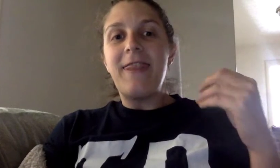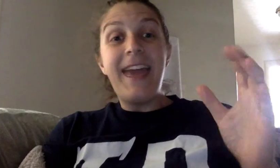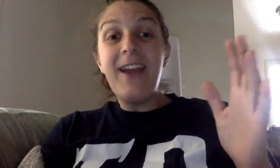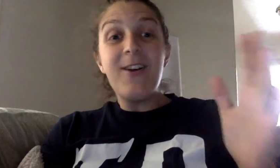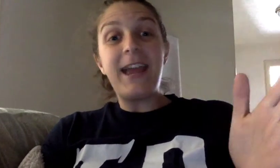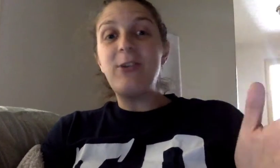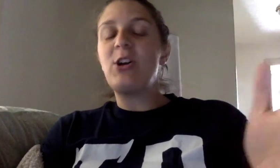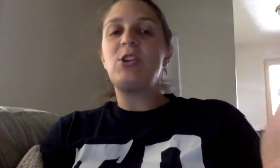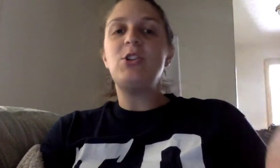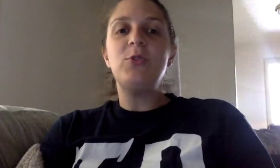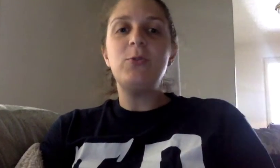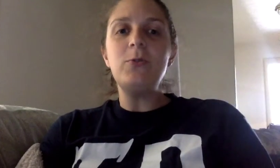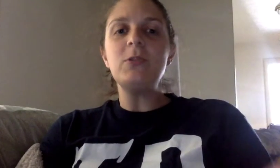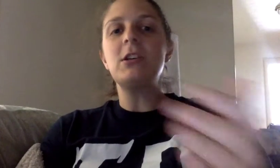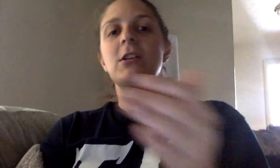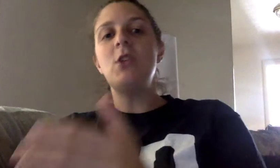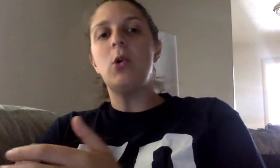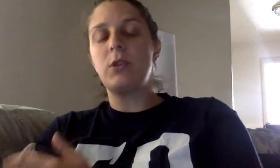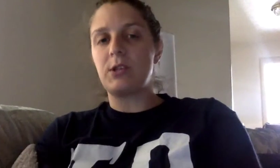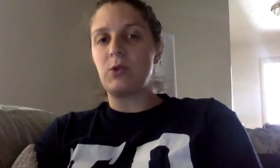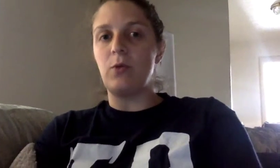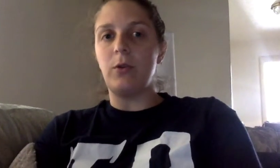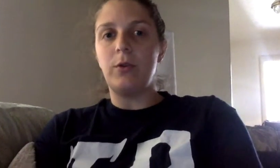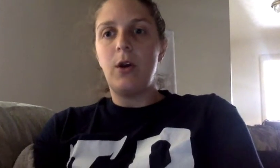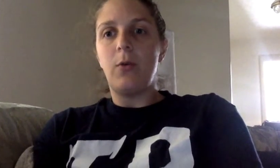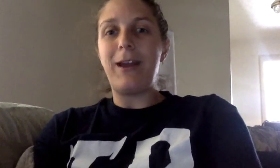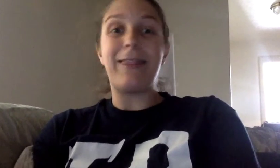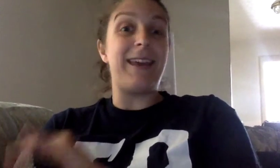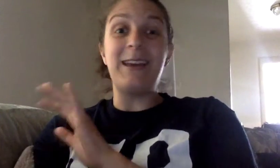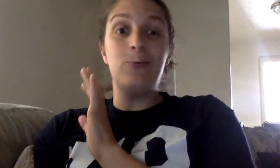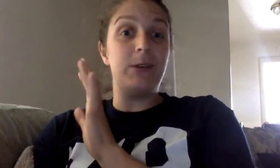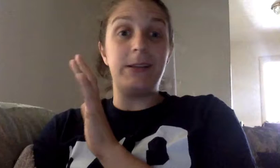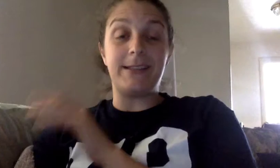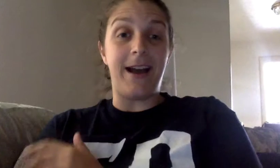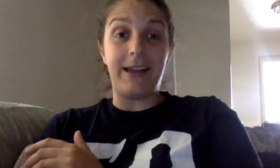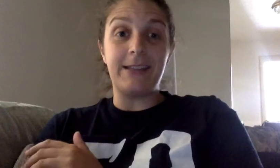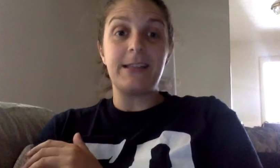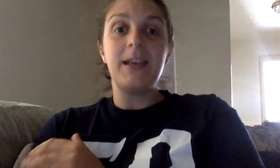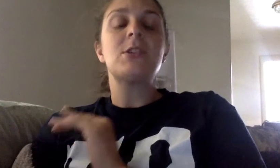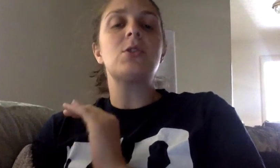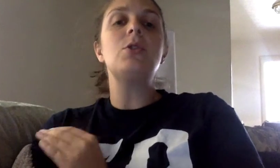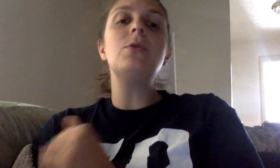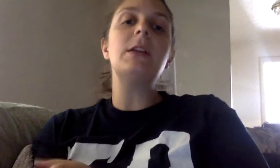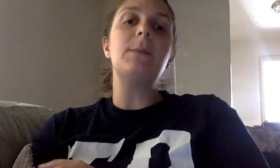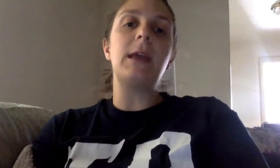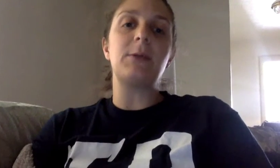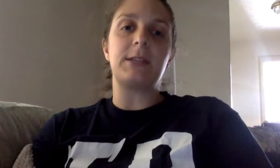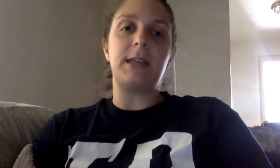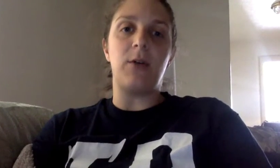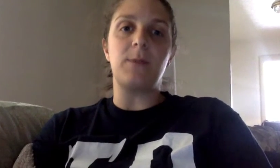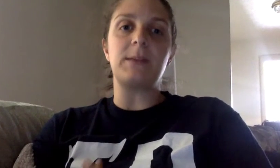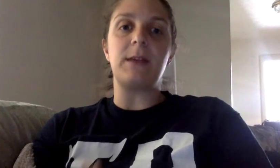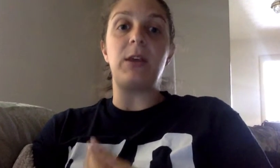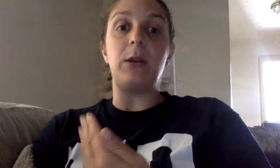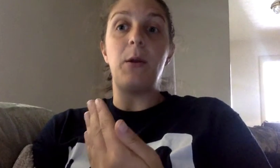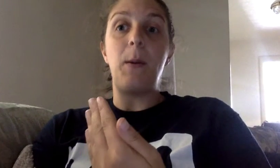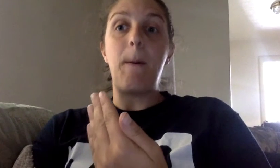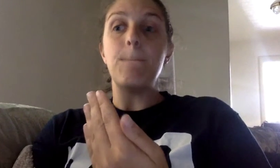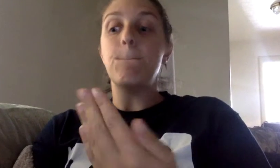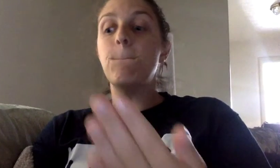They are counting on you to know the school, right? They can read signs, so you need to be able to tell them something